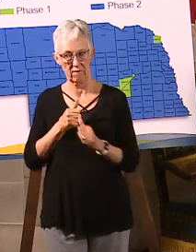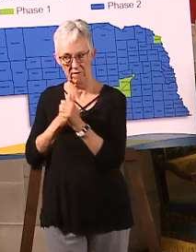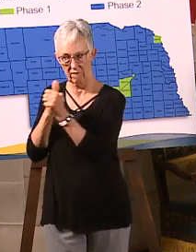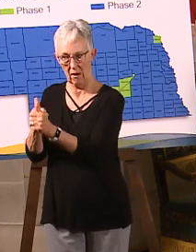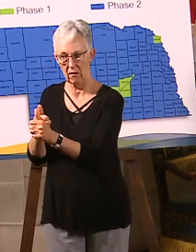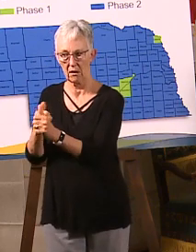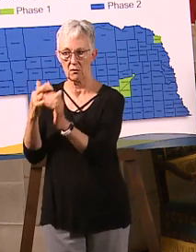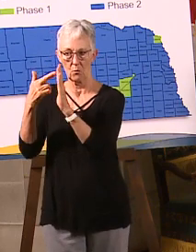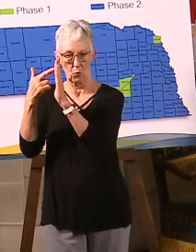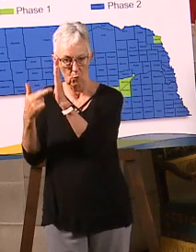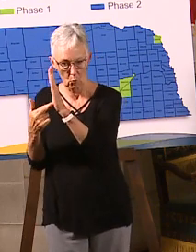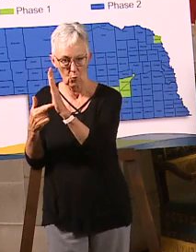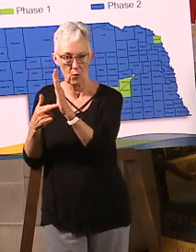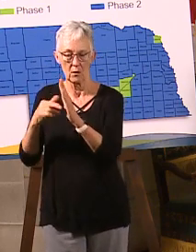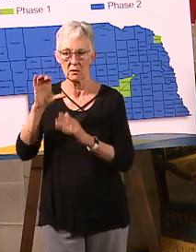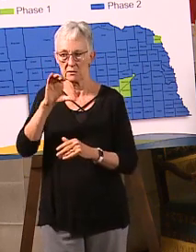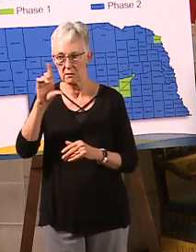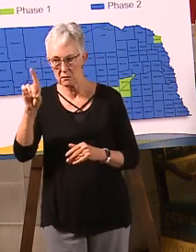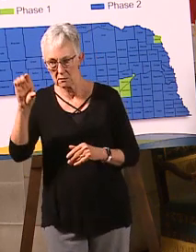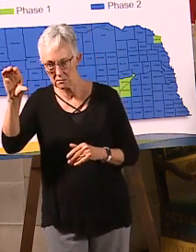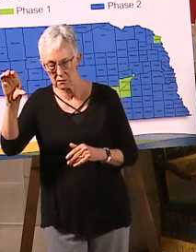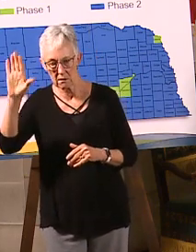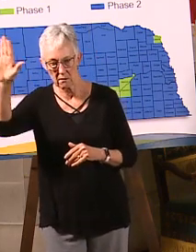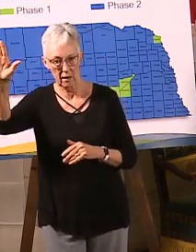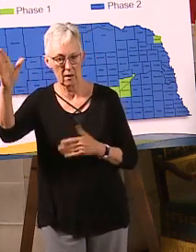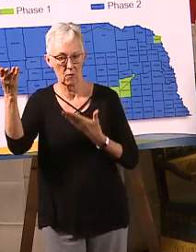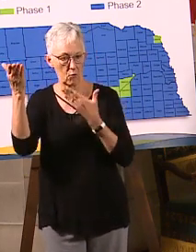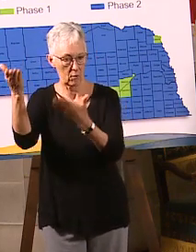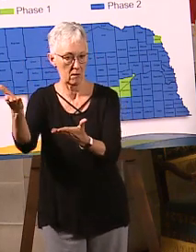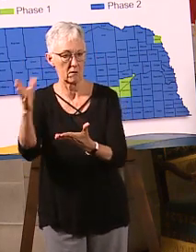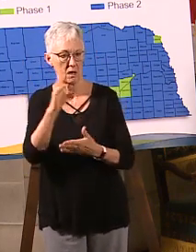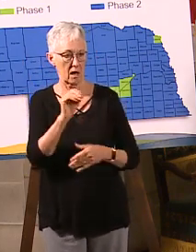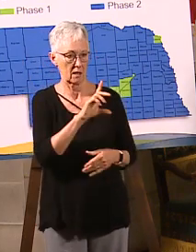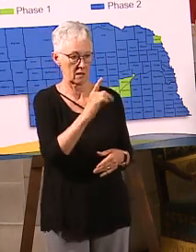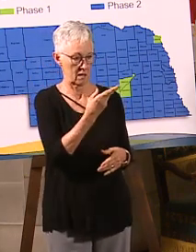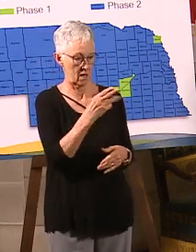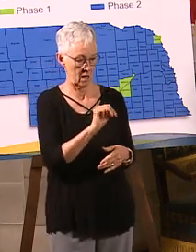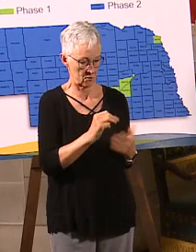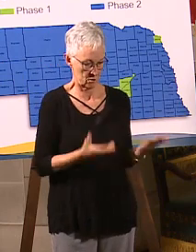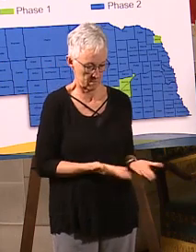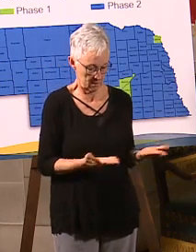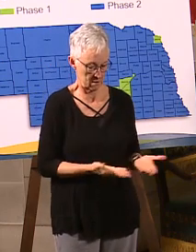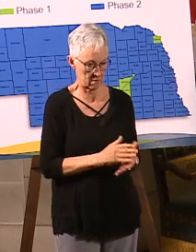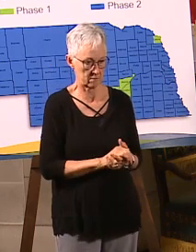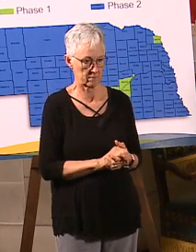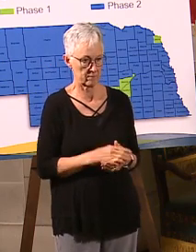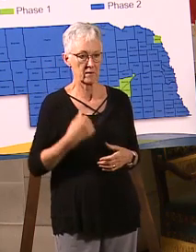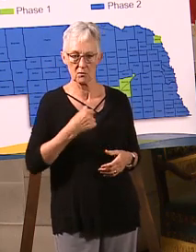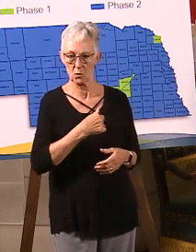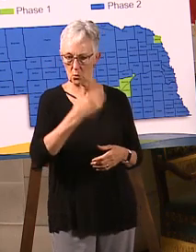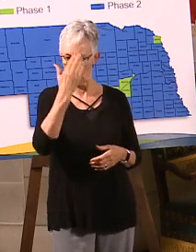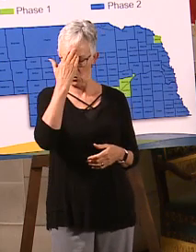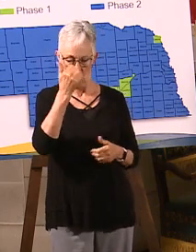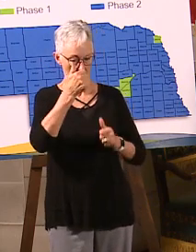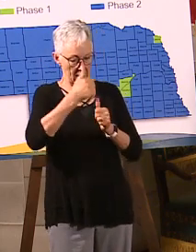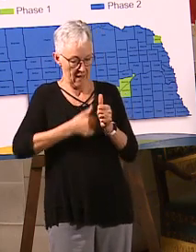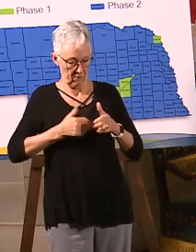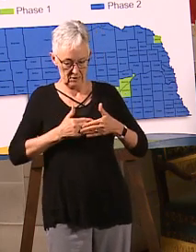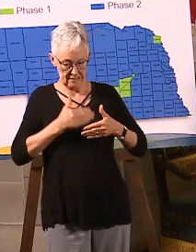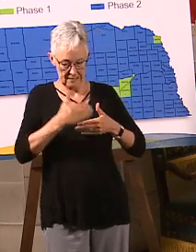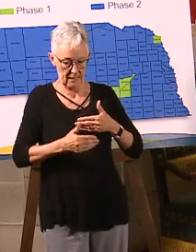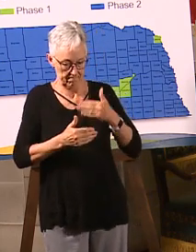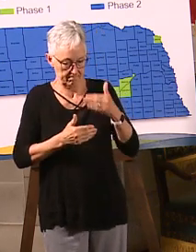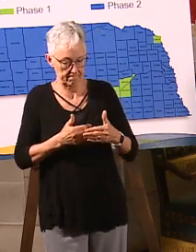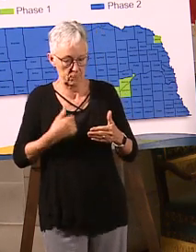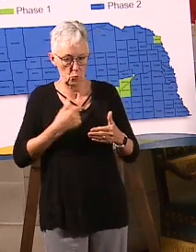learning opportunity, and I really want to focus that every step that we take has to be thoughtful and watching the environment that's taking place around